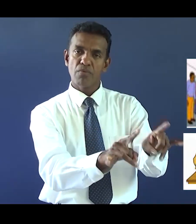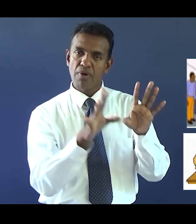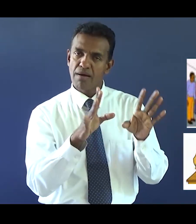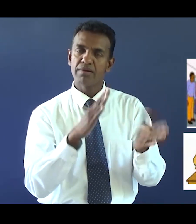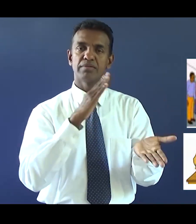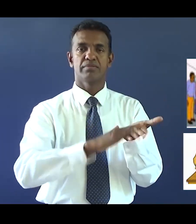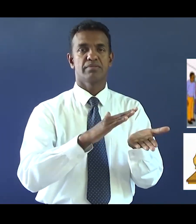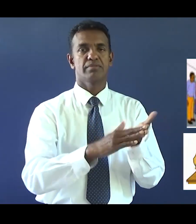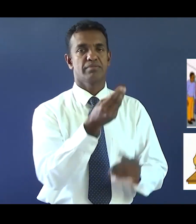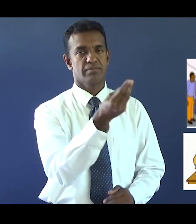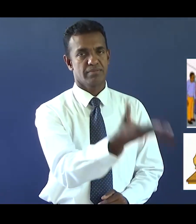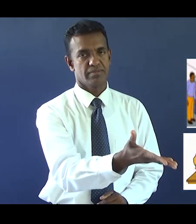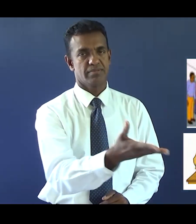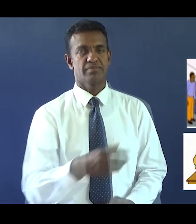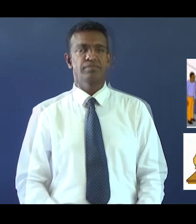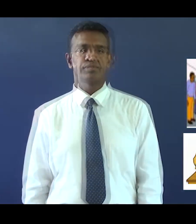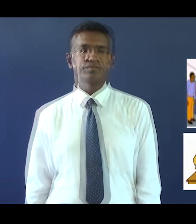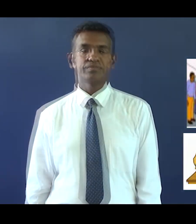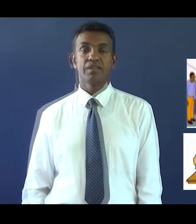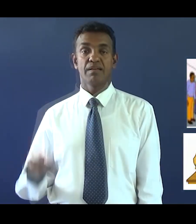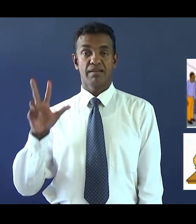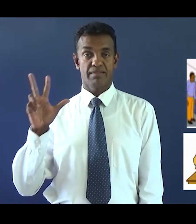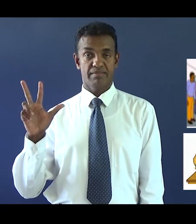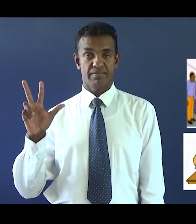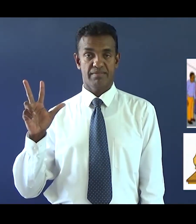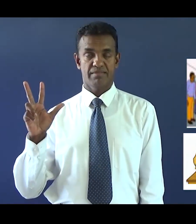Giving people information about disability.